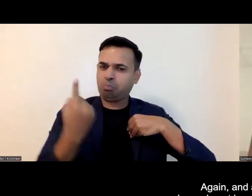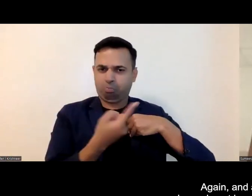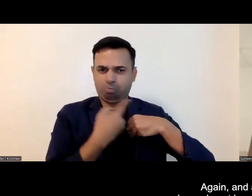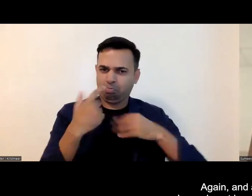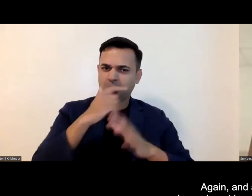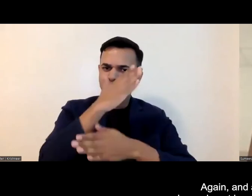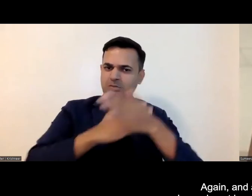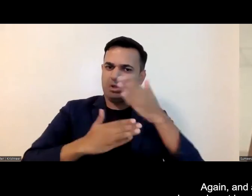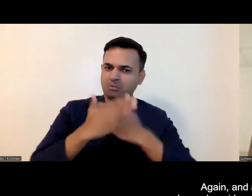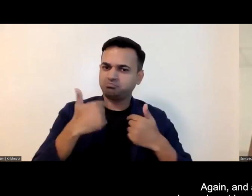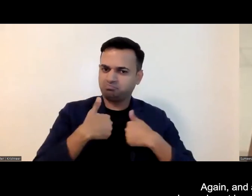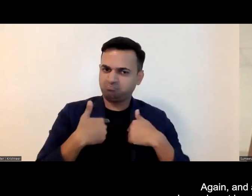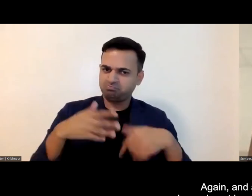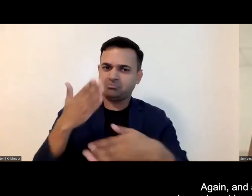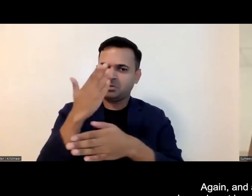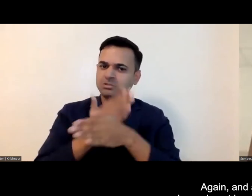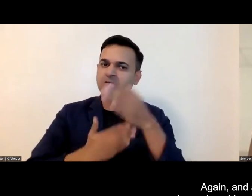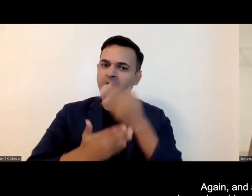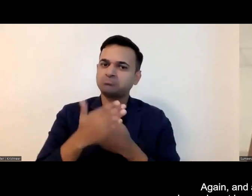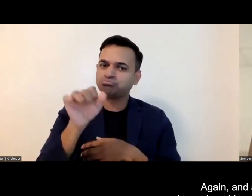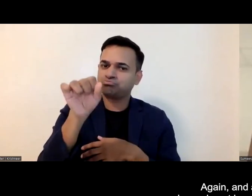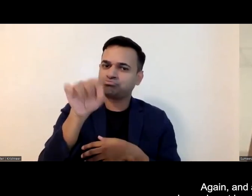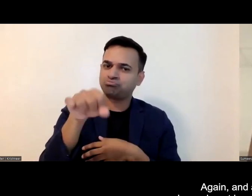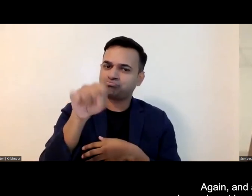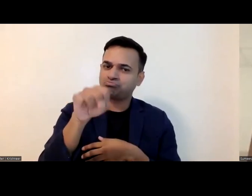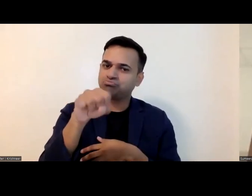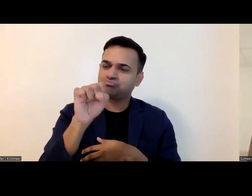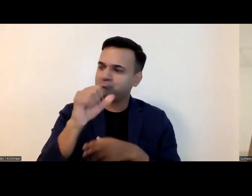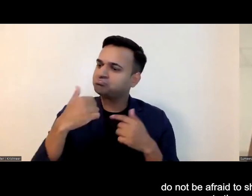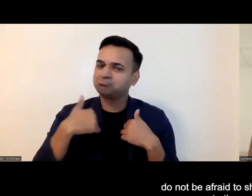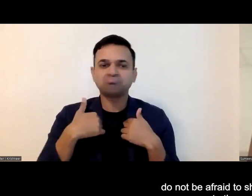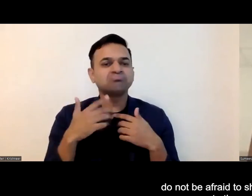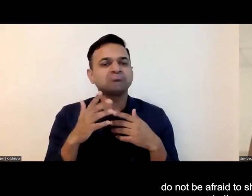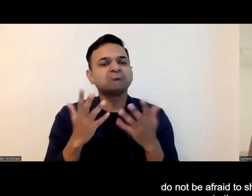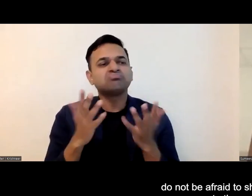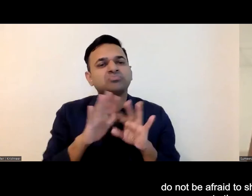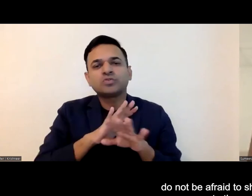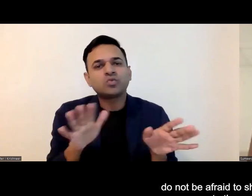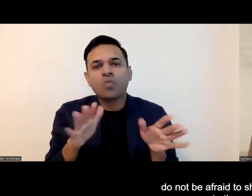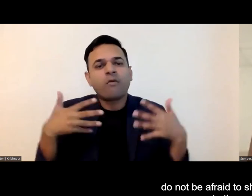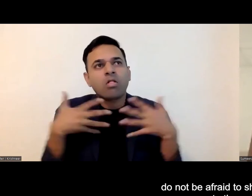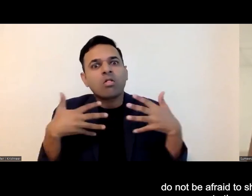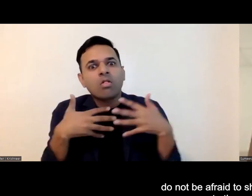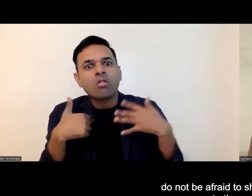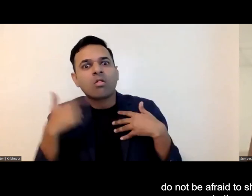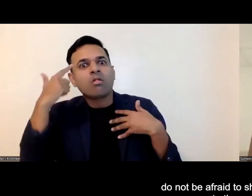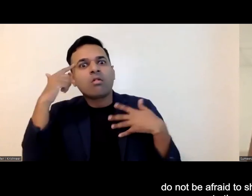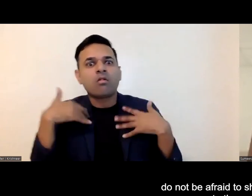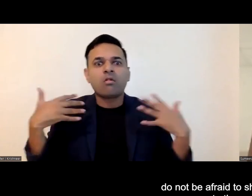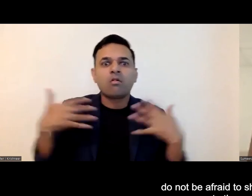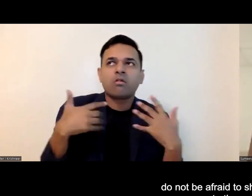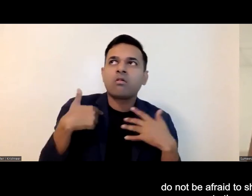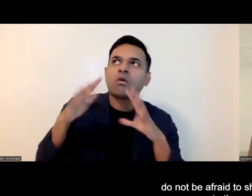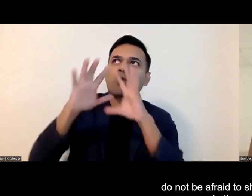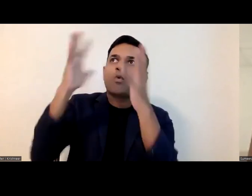again, I'm saying, do not be afraid to say, do not be afraid to show your ability to